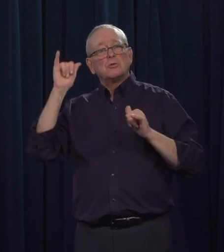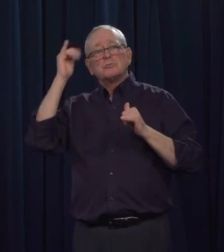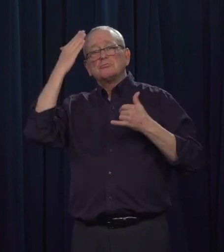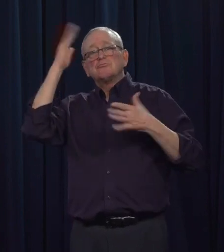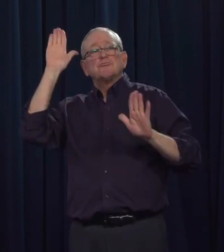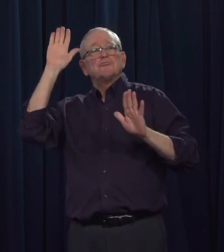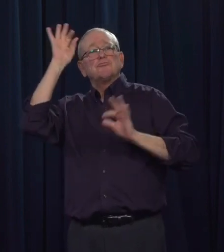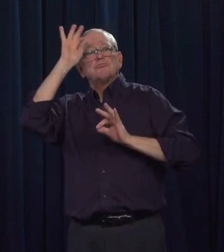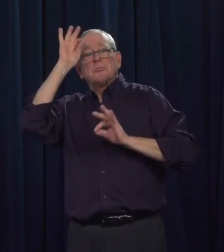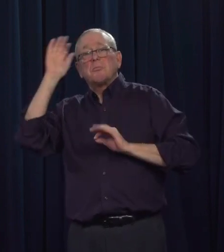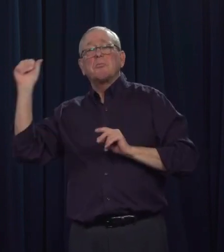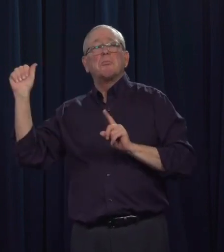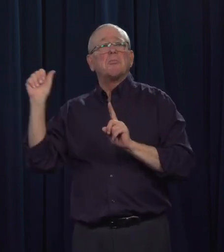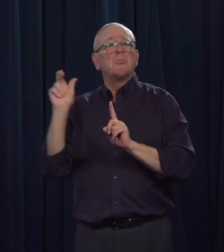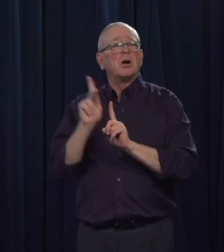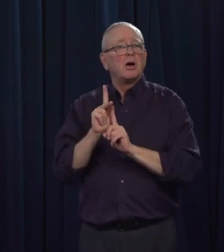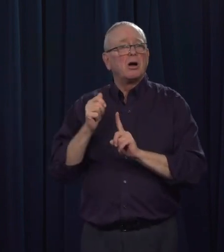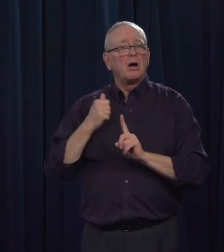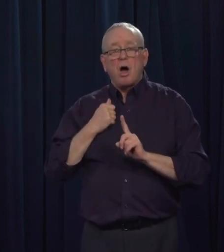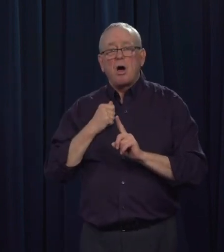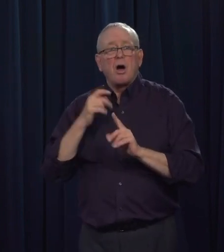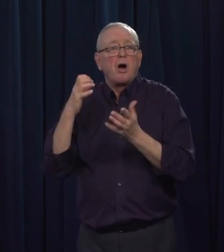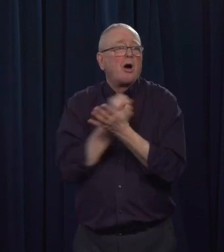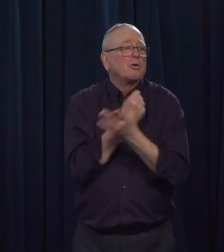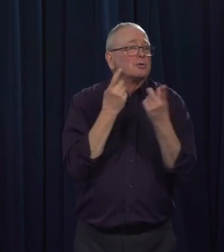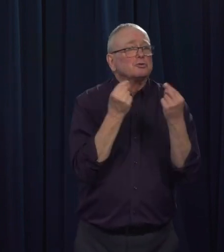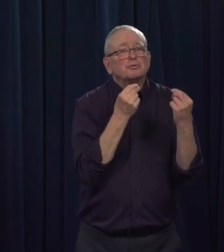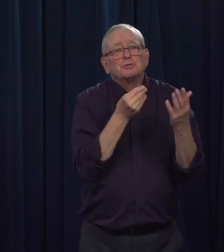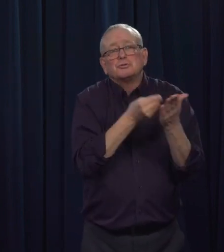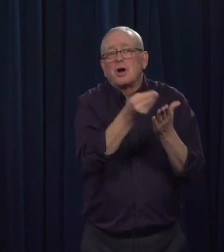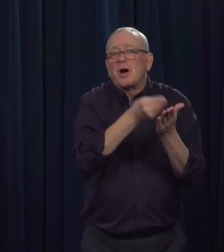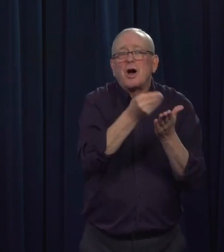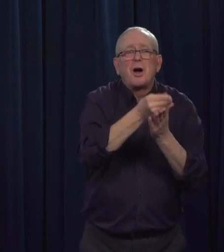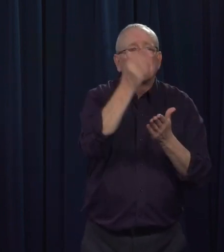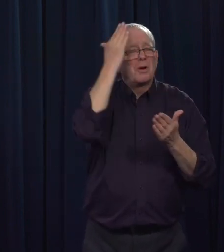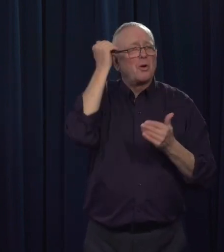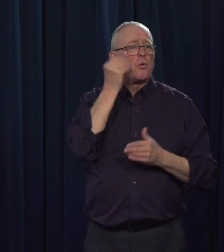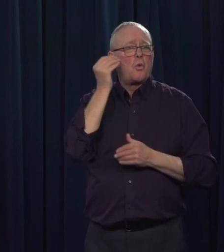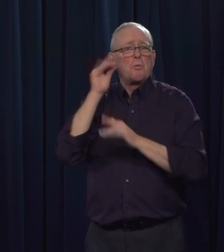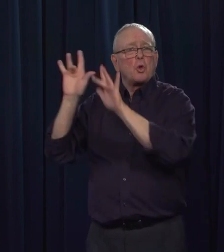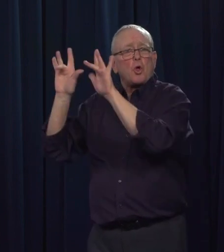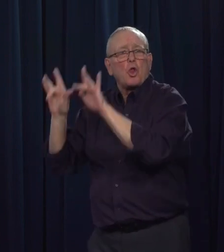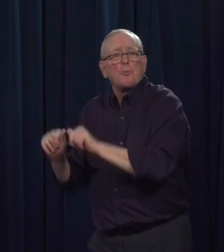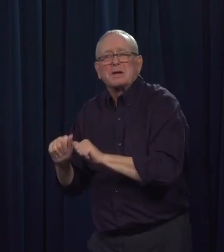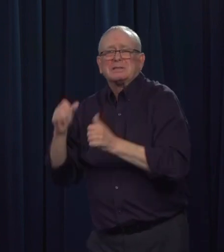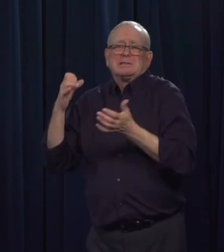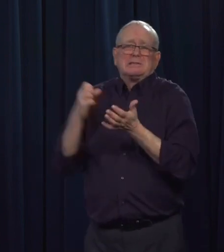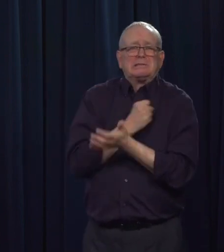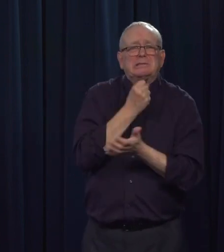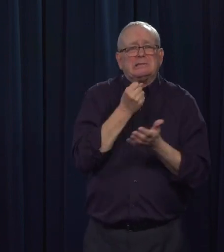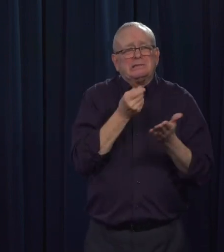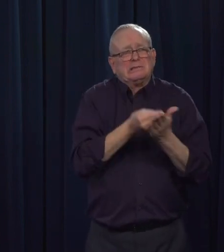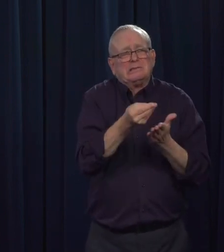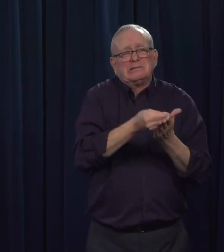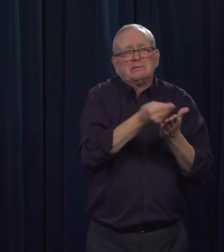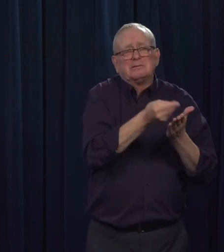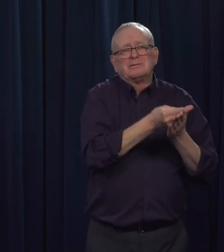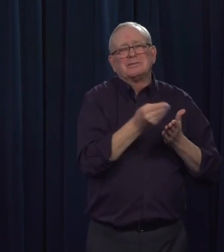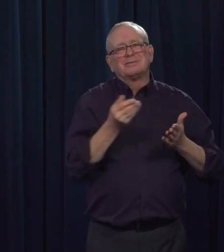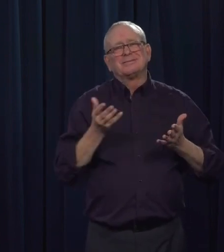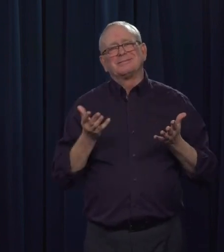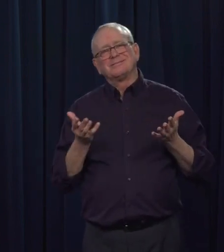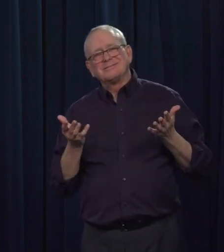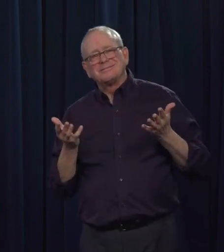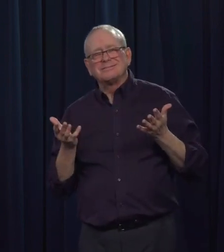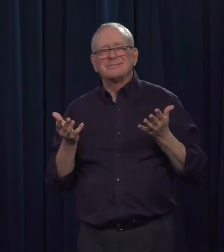because they're just coming back and maybe don't have supplies at home. So again, this would be a message for all Albertans. If you know someone who's returning,